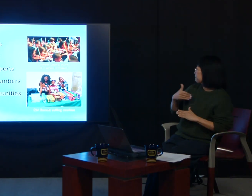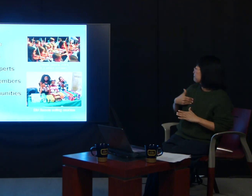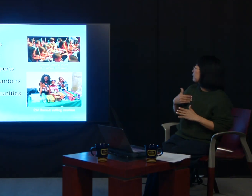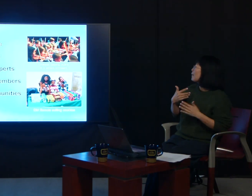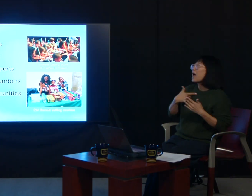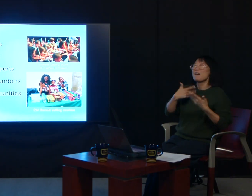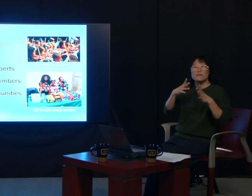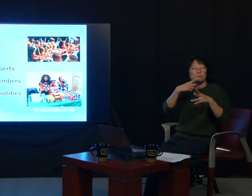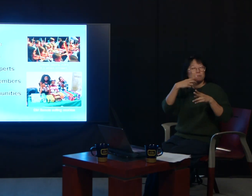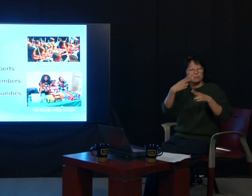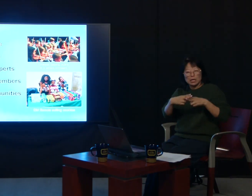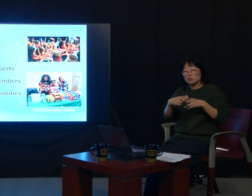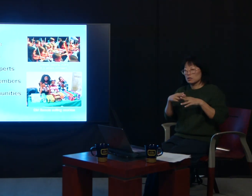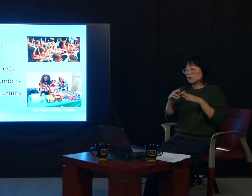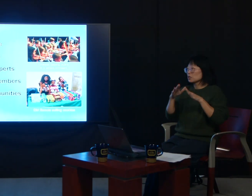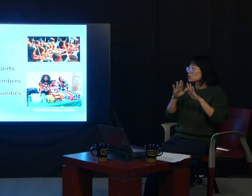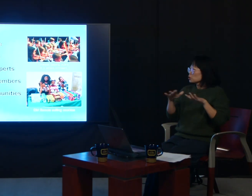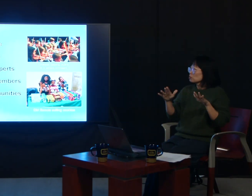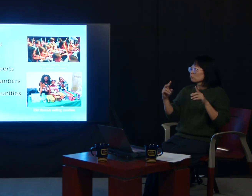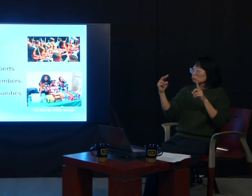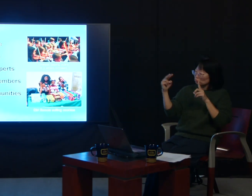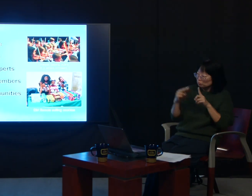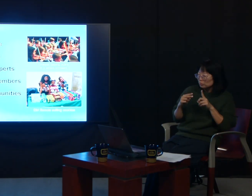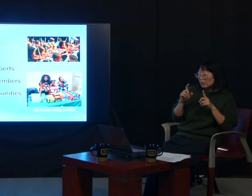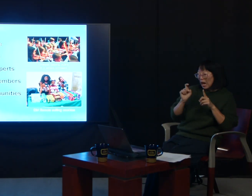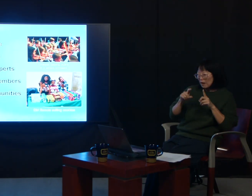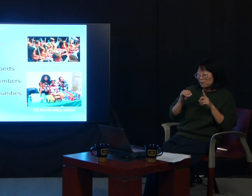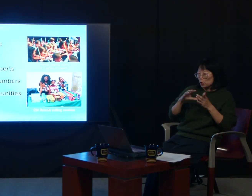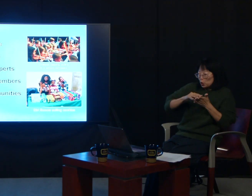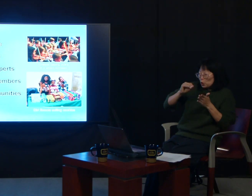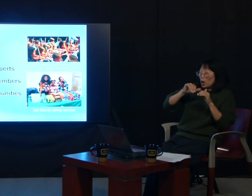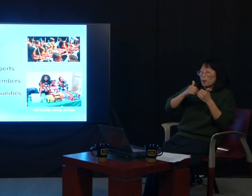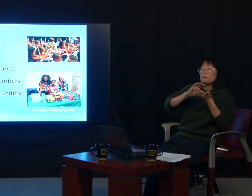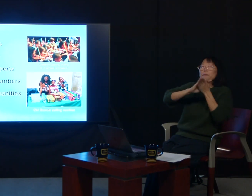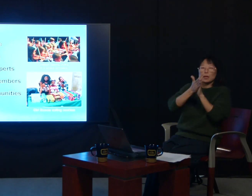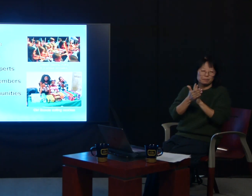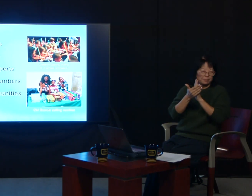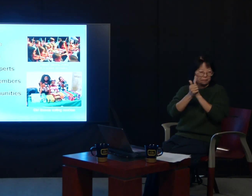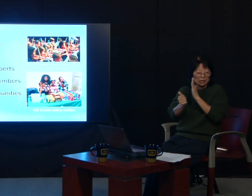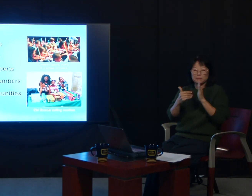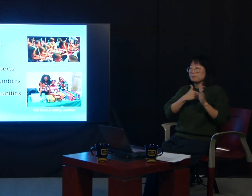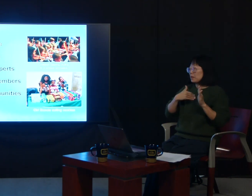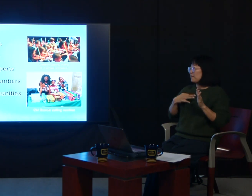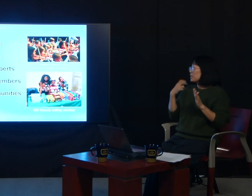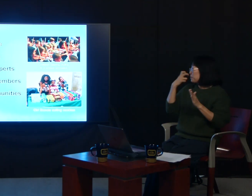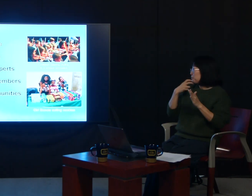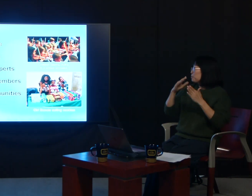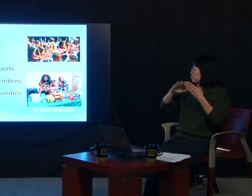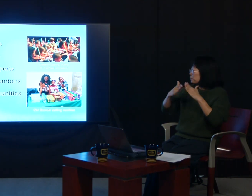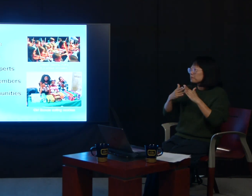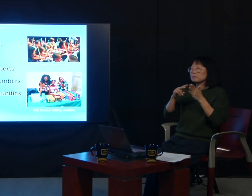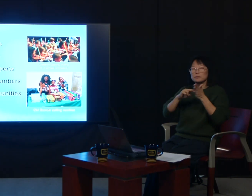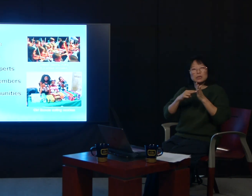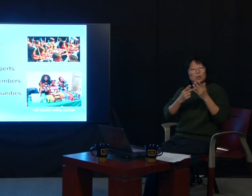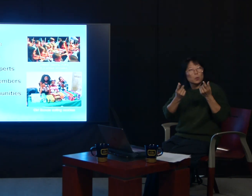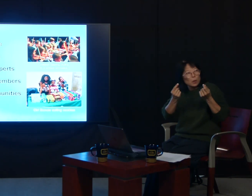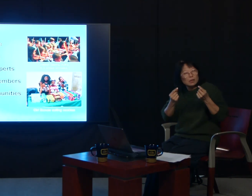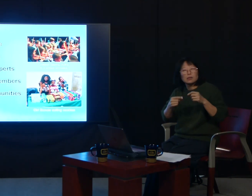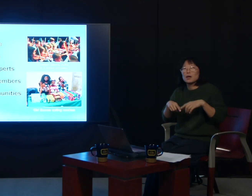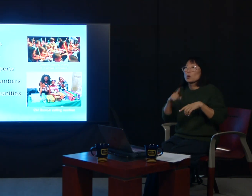Competent members, children are looked at as competent members later in life,